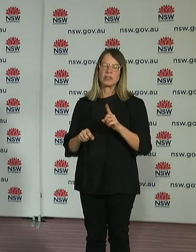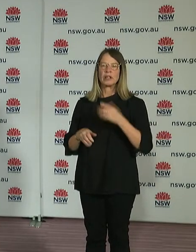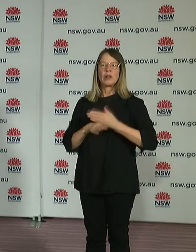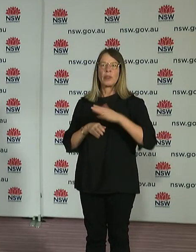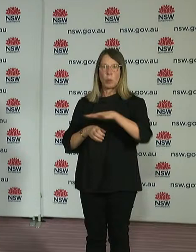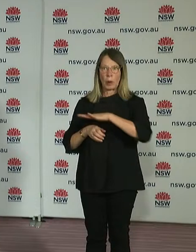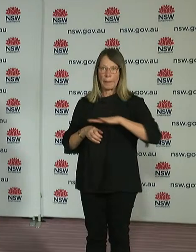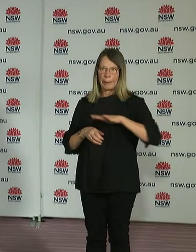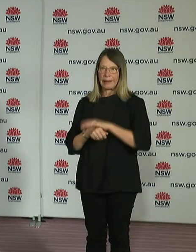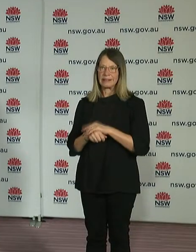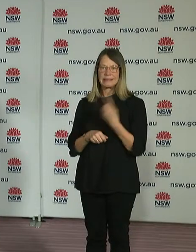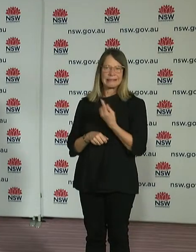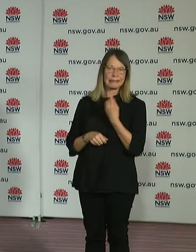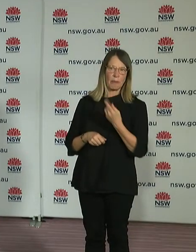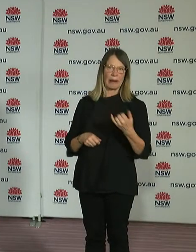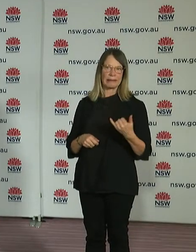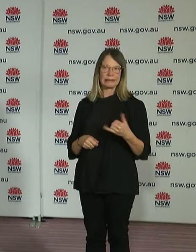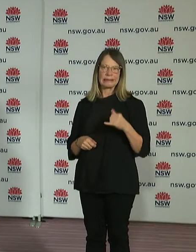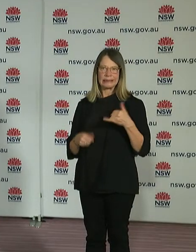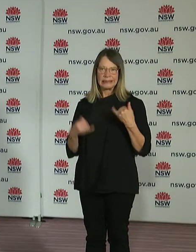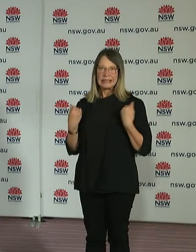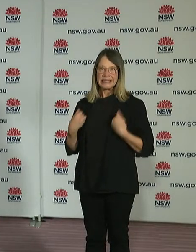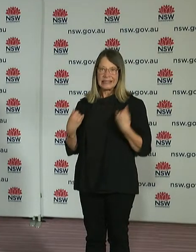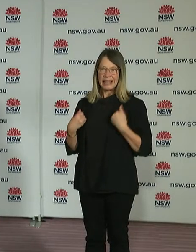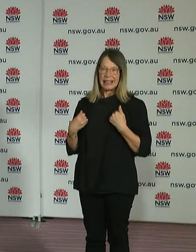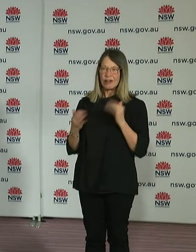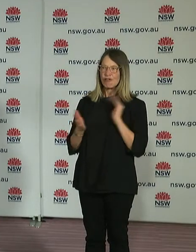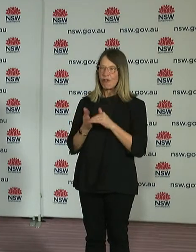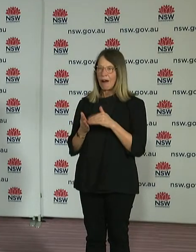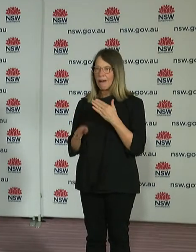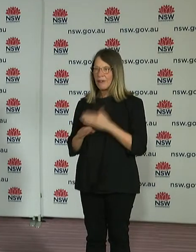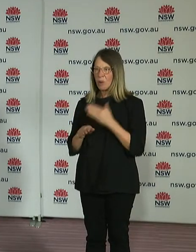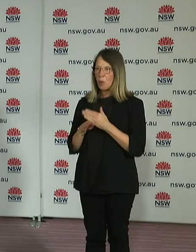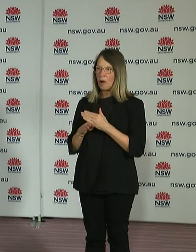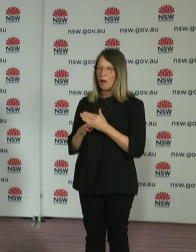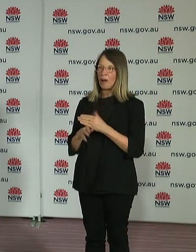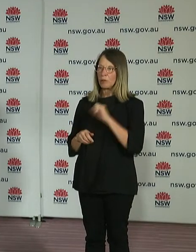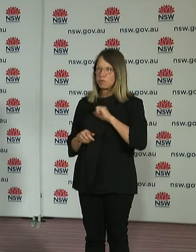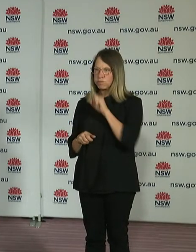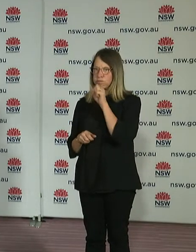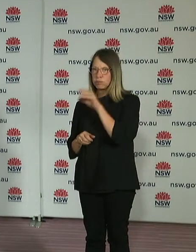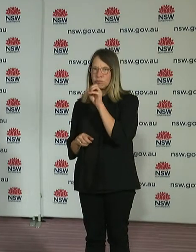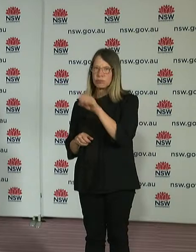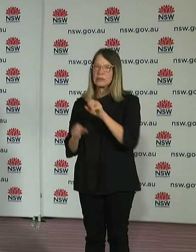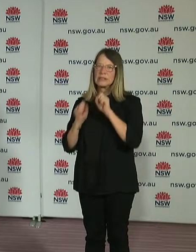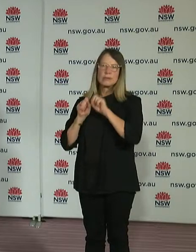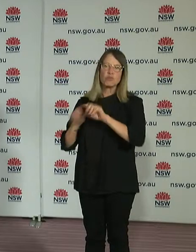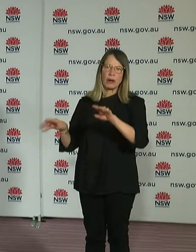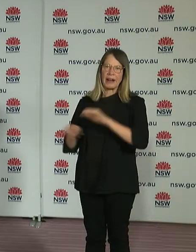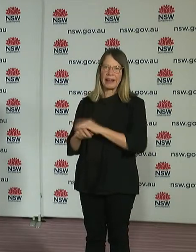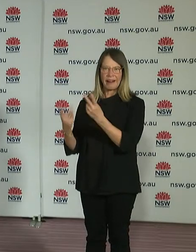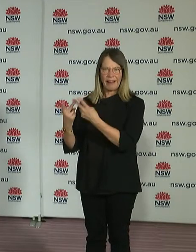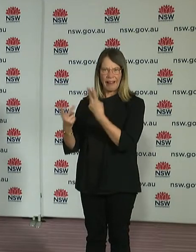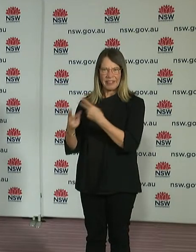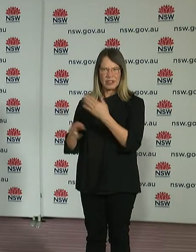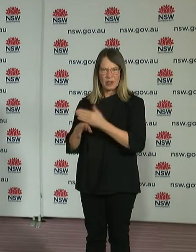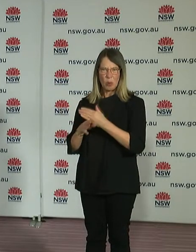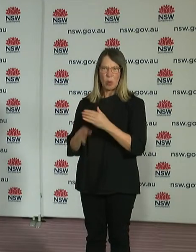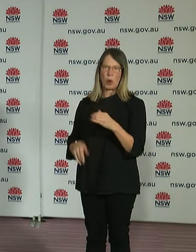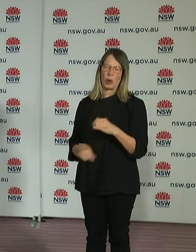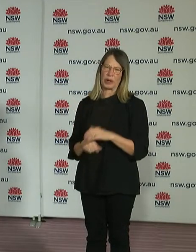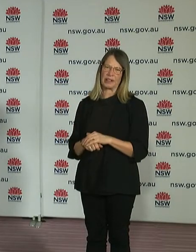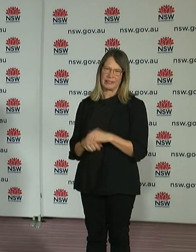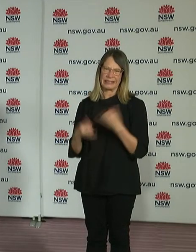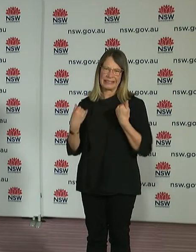all workplaces to take that into consideration. As Dr. Chant also said, Health is finalising their advice they'll give to government about what guidelines will